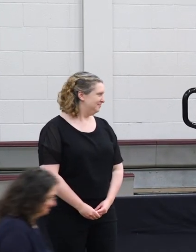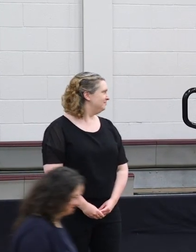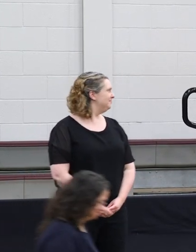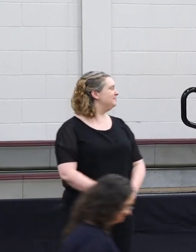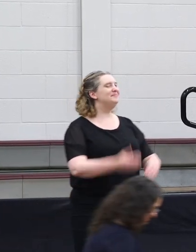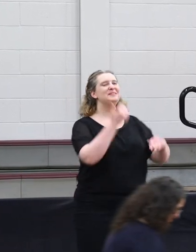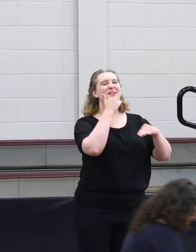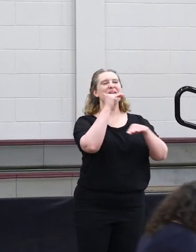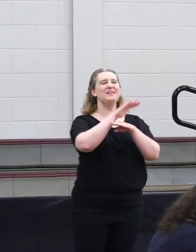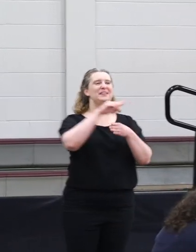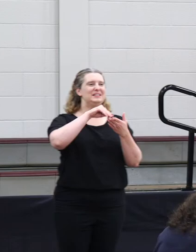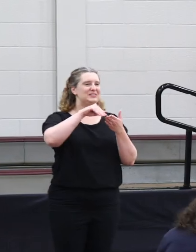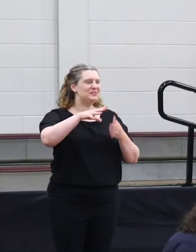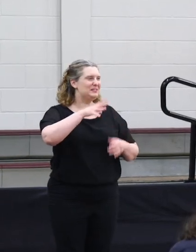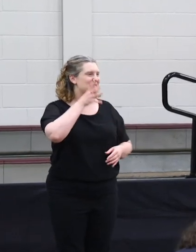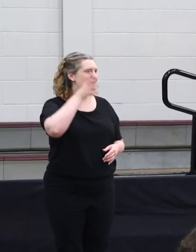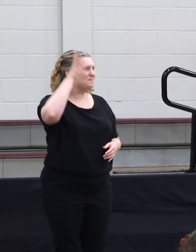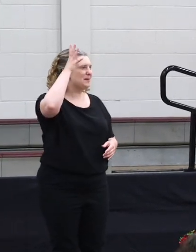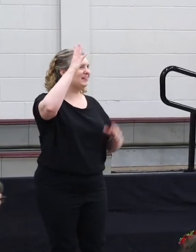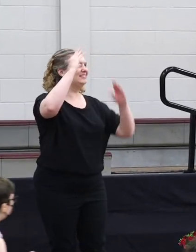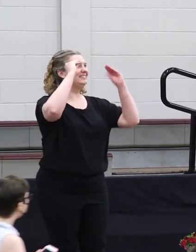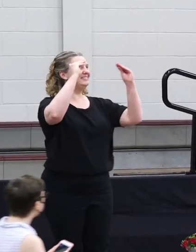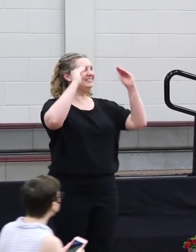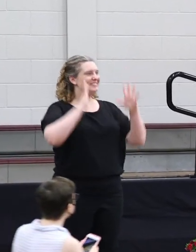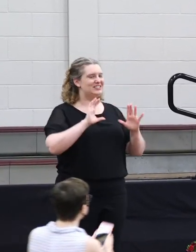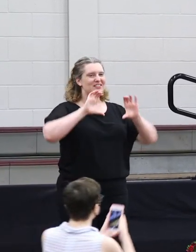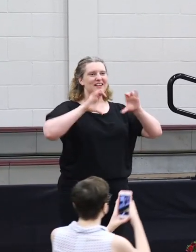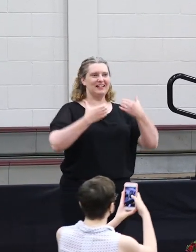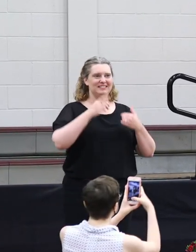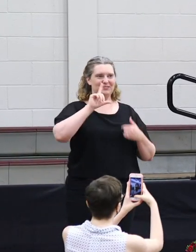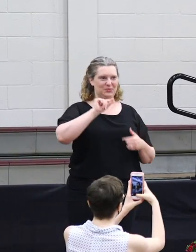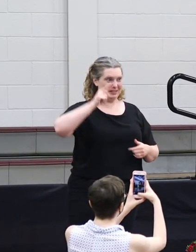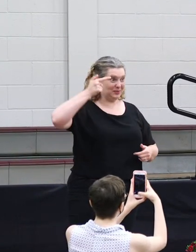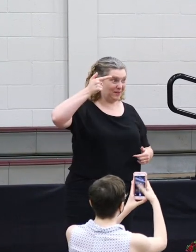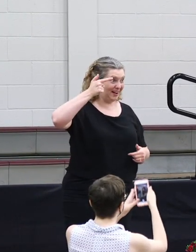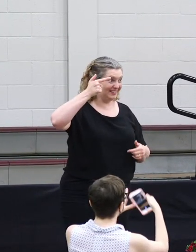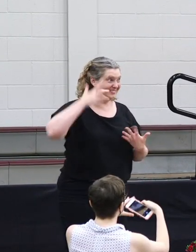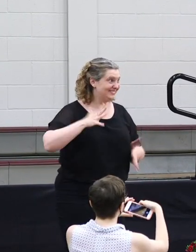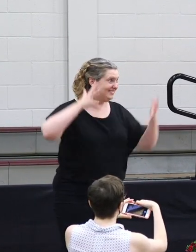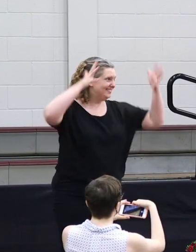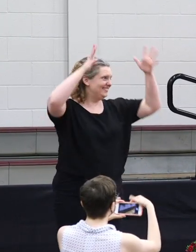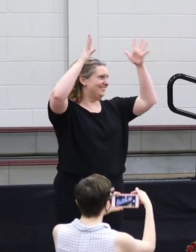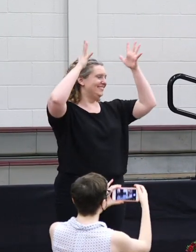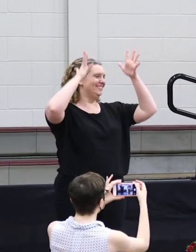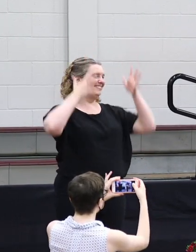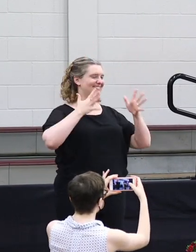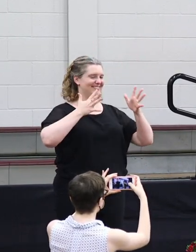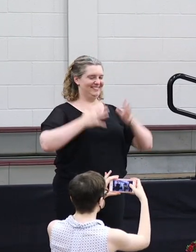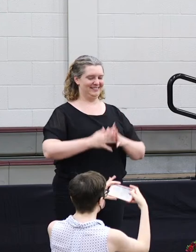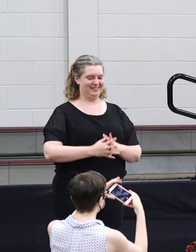Good evening, students, parents, teachers, class of 2021.